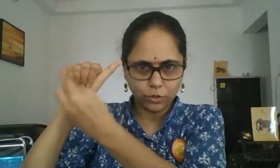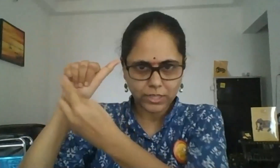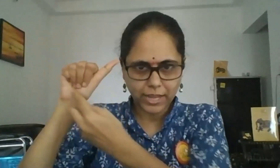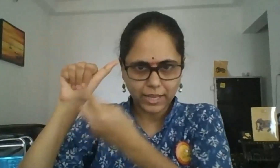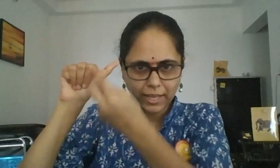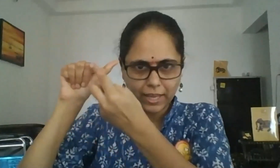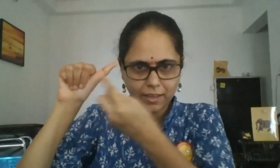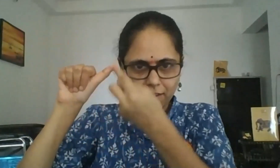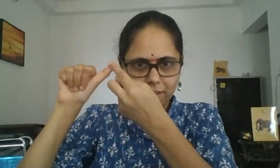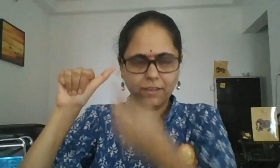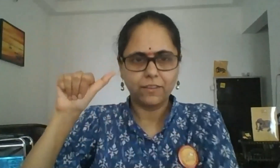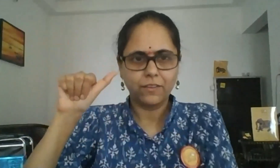like A,